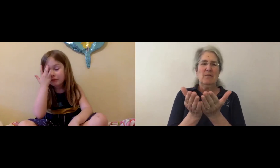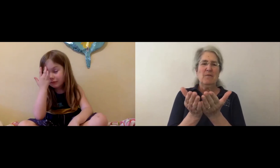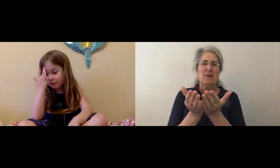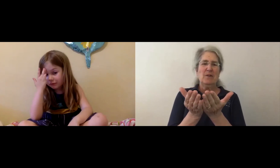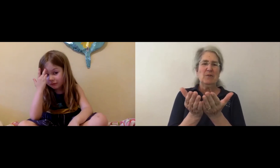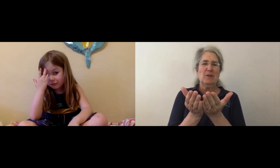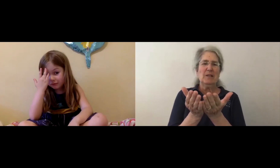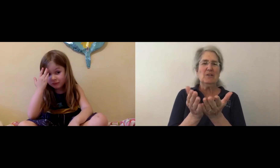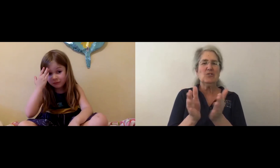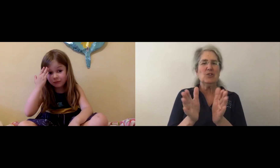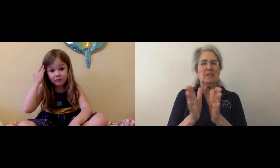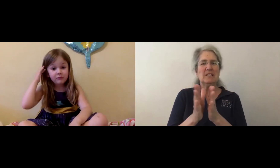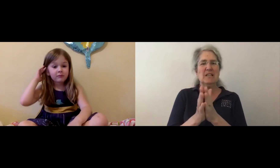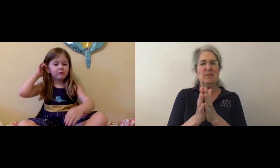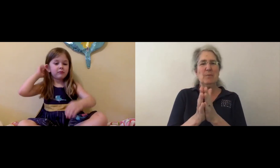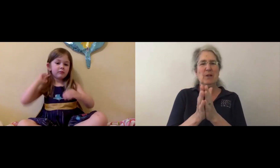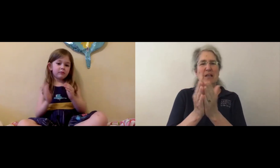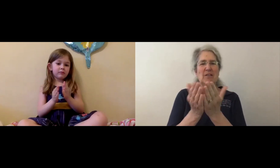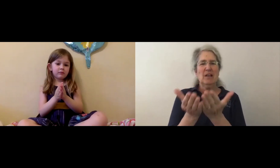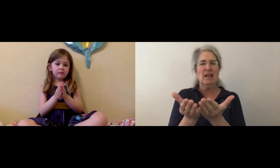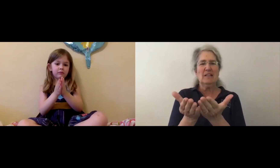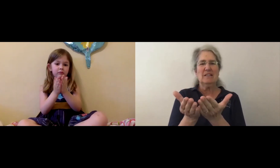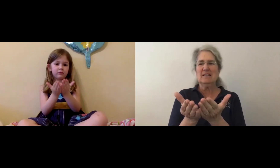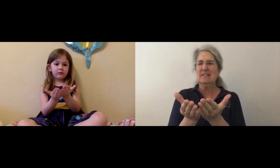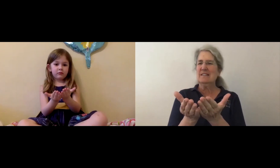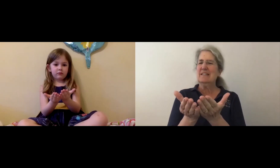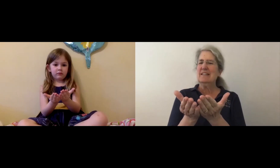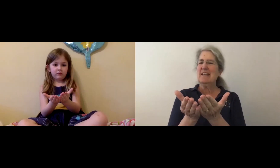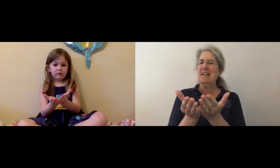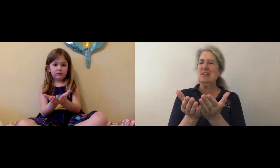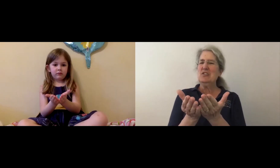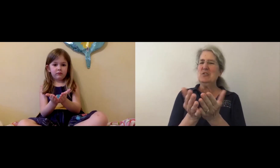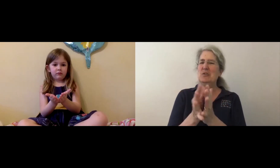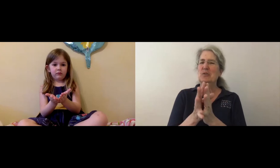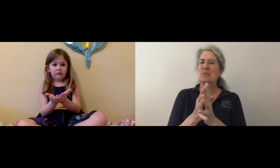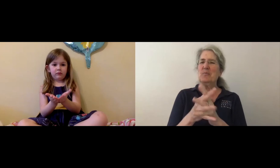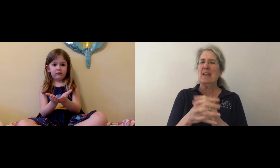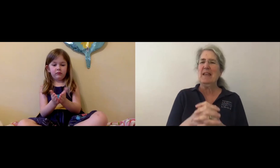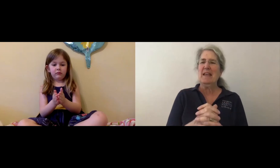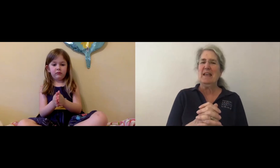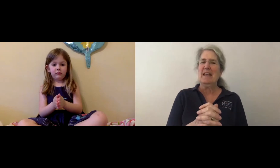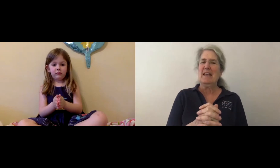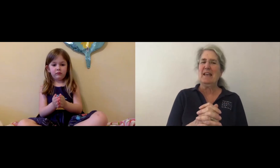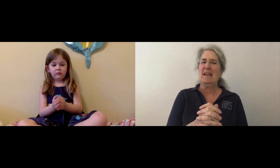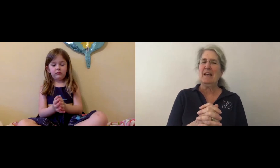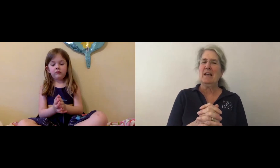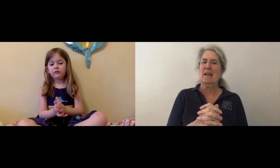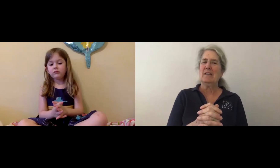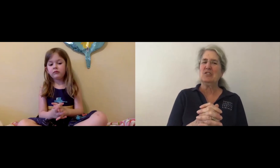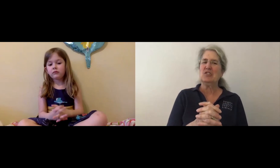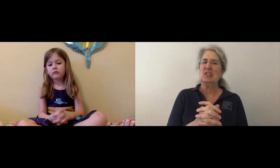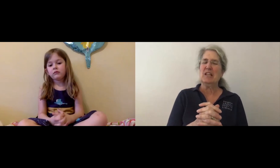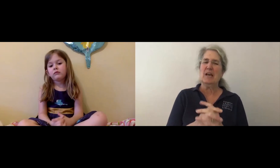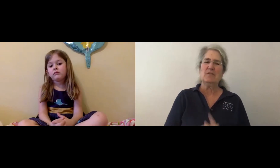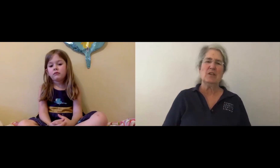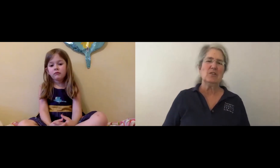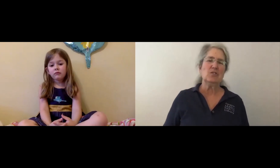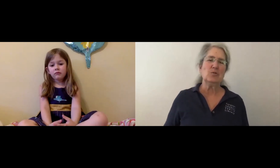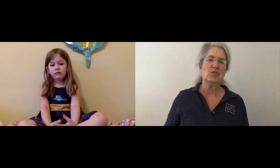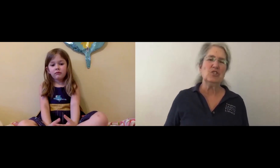very early. Can you show us the sign for book, Caroline? Thank you. And she loved to